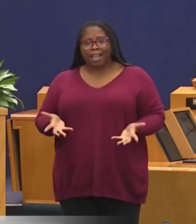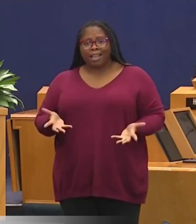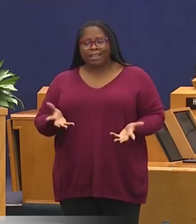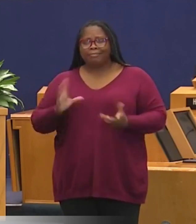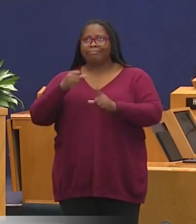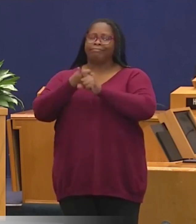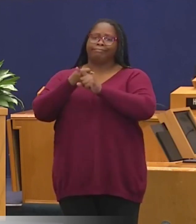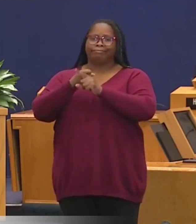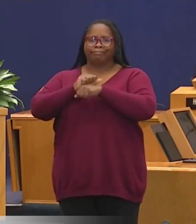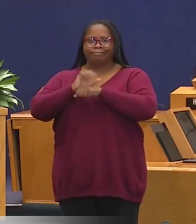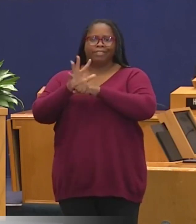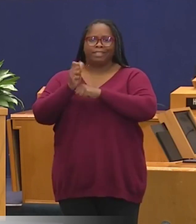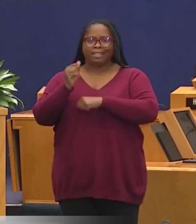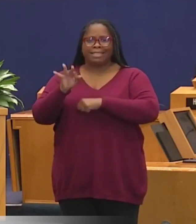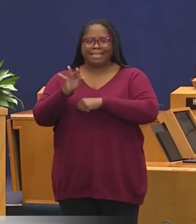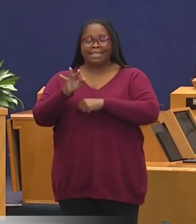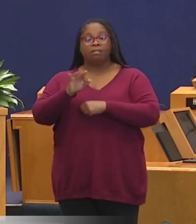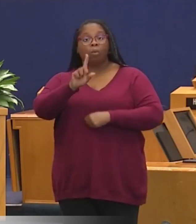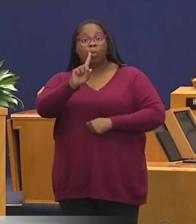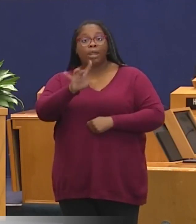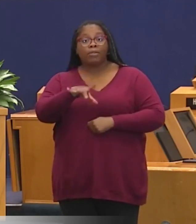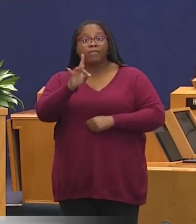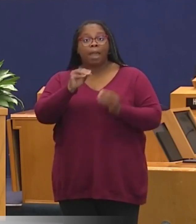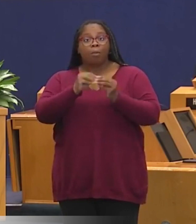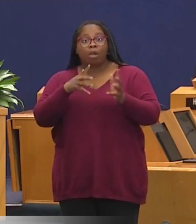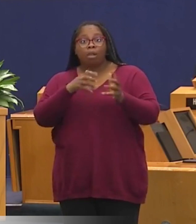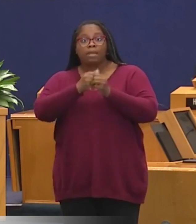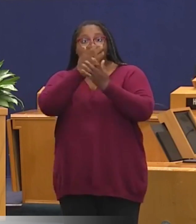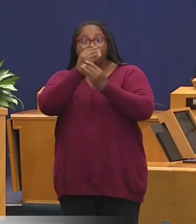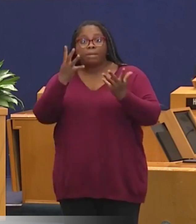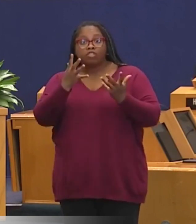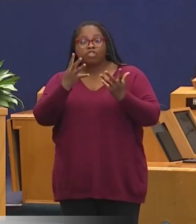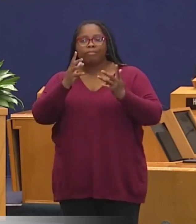on the LA County cases on our website,